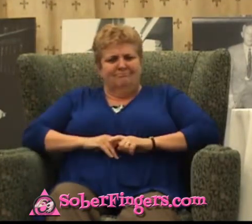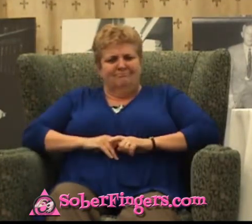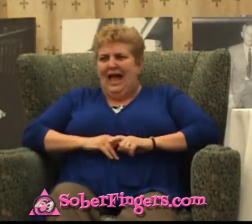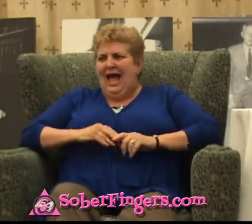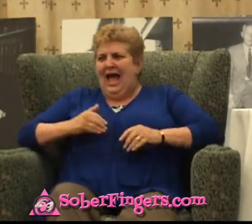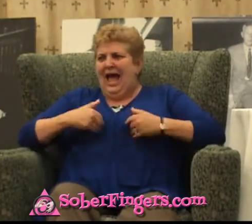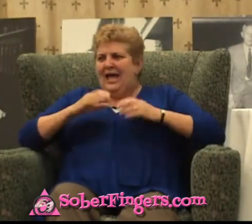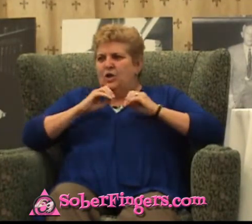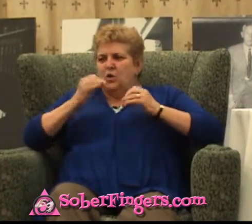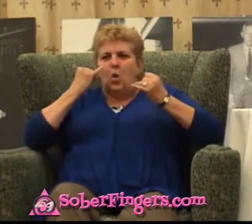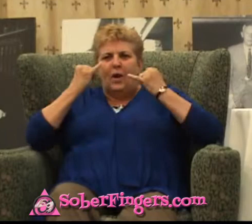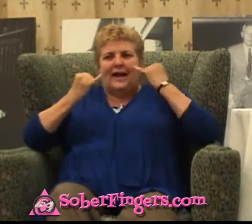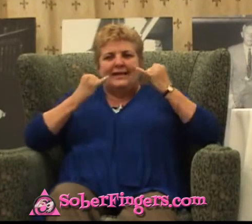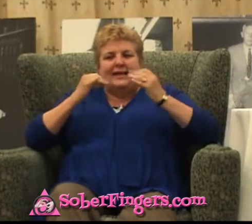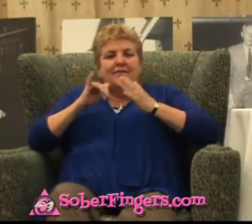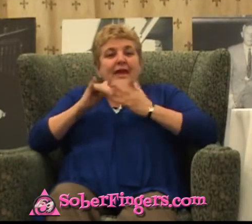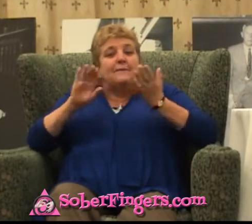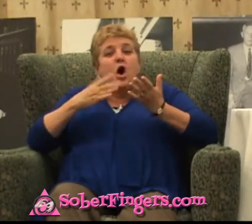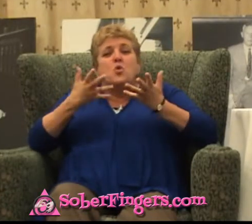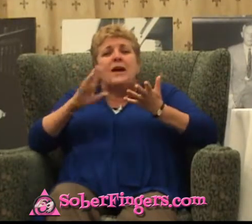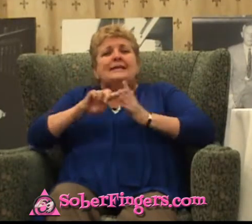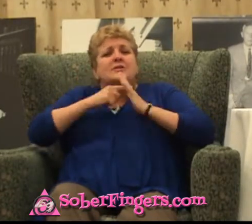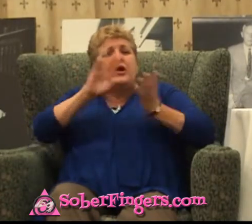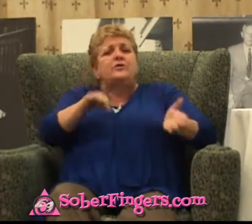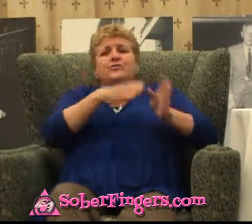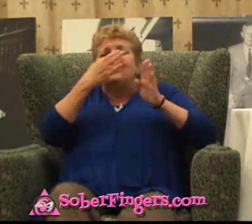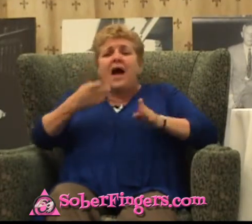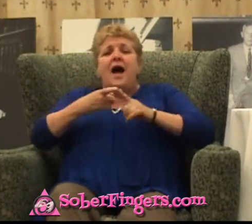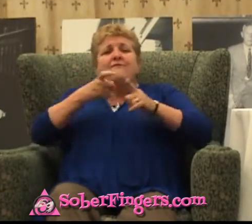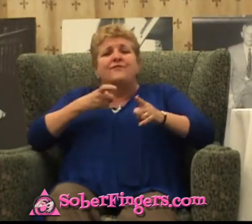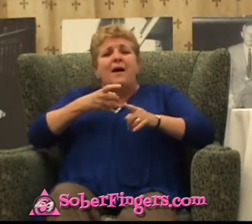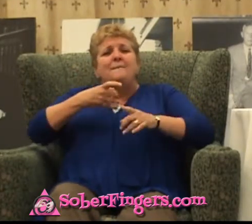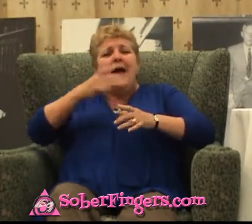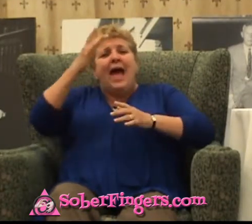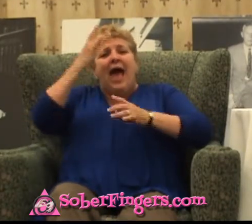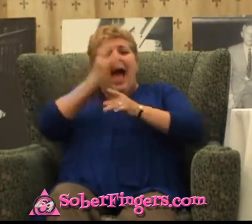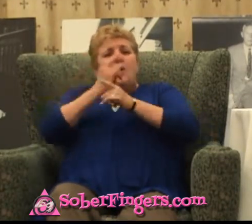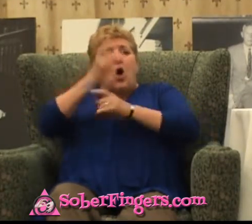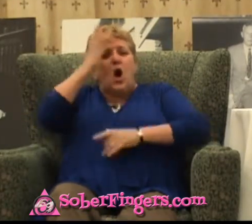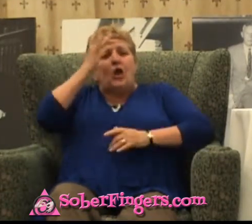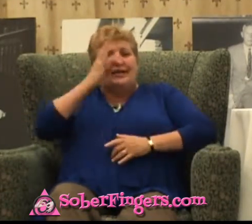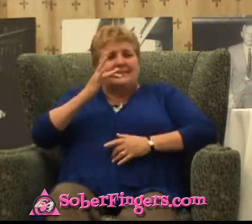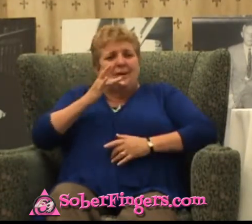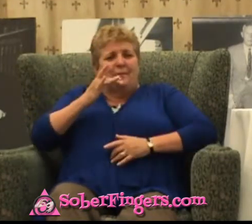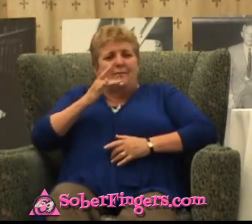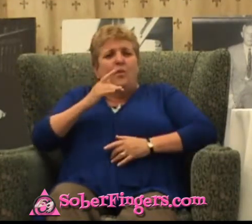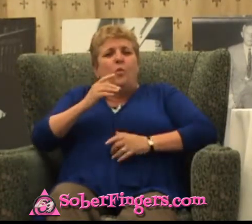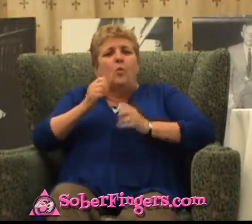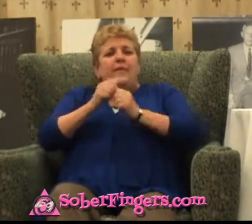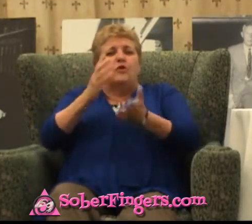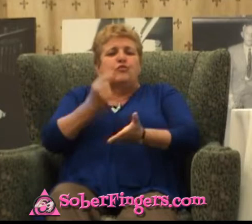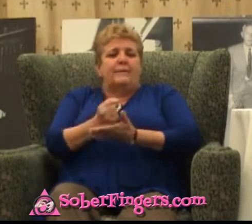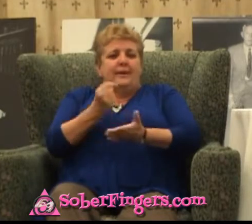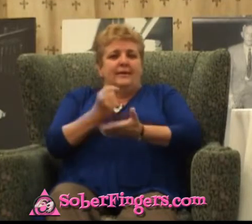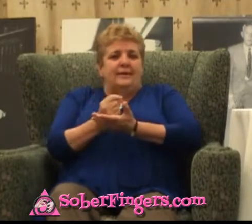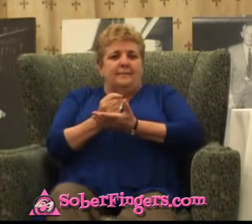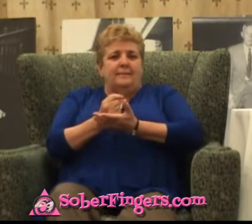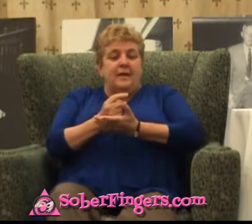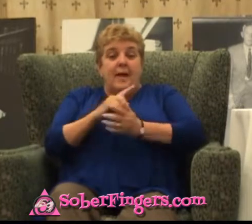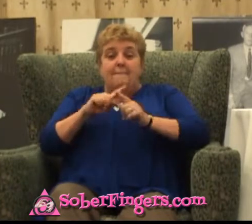of untreated alcoholism already, but I did learn some social graces at that time. I learned that when you're full of self-centered fear and self-pity